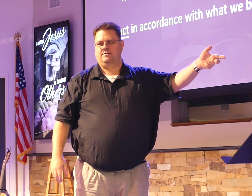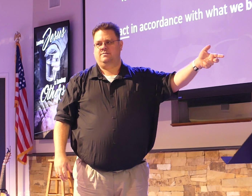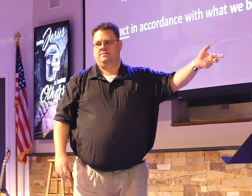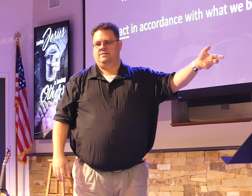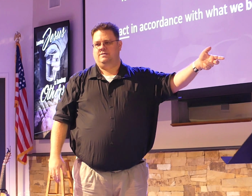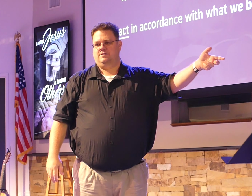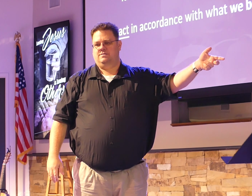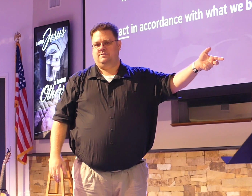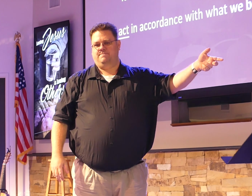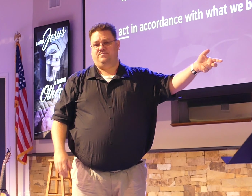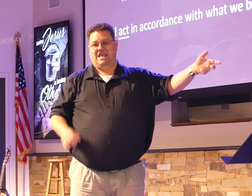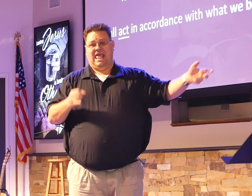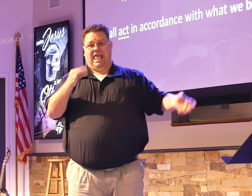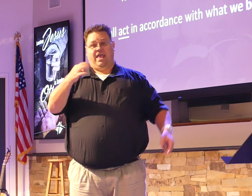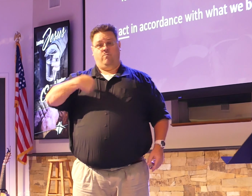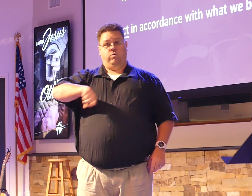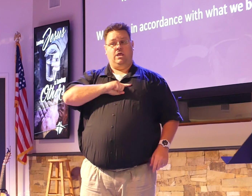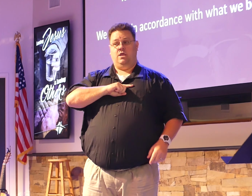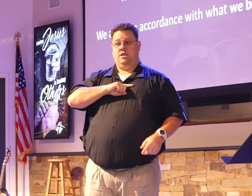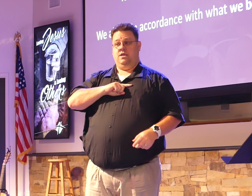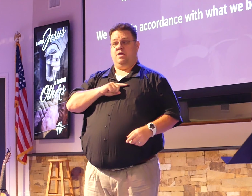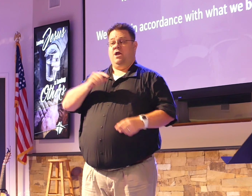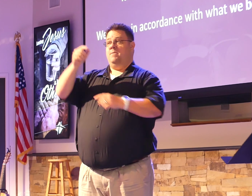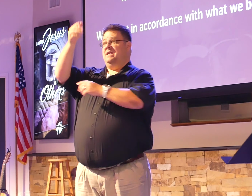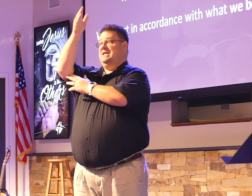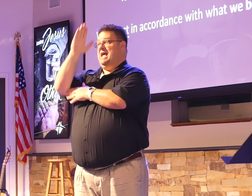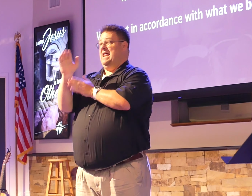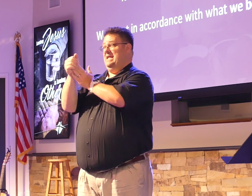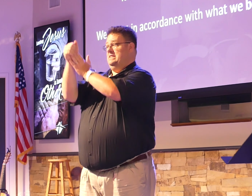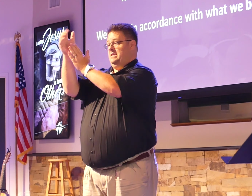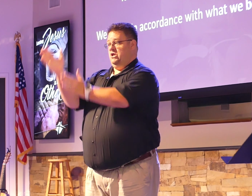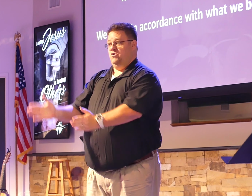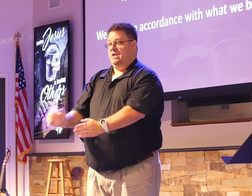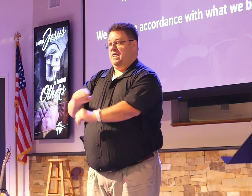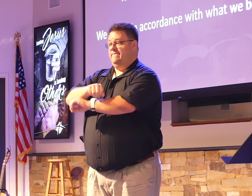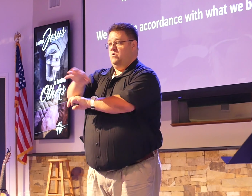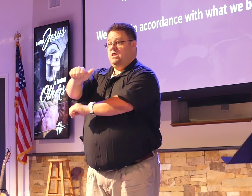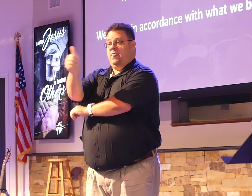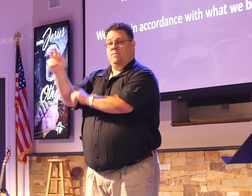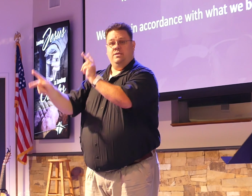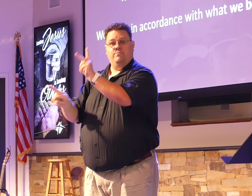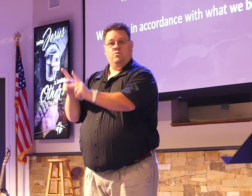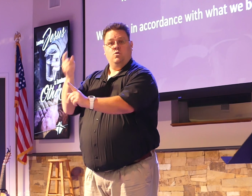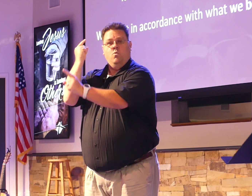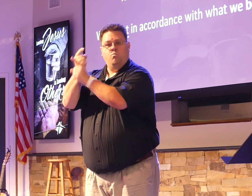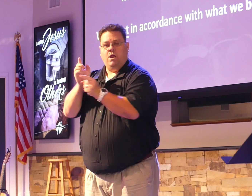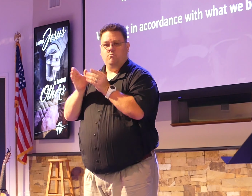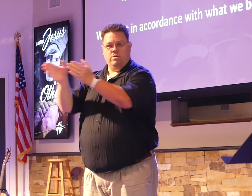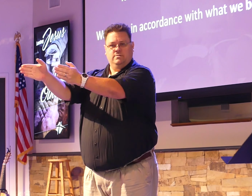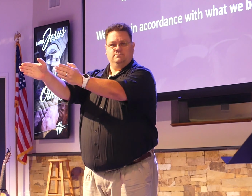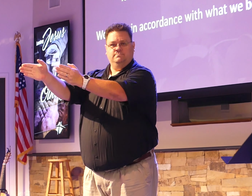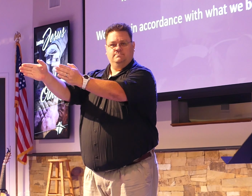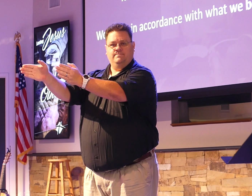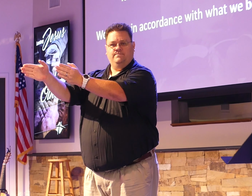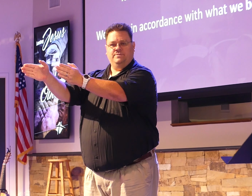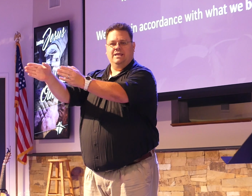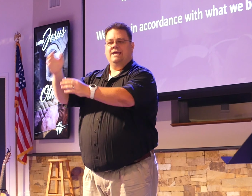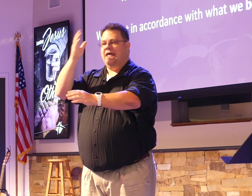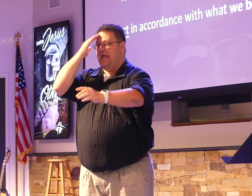If we are going to be Godly leaders, if we're going to influence people the right way, and I know all of you want to do that,